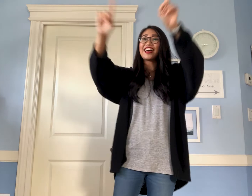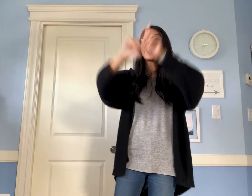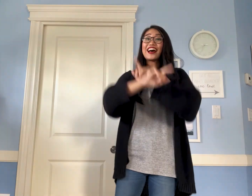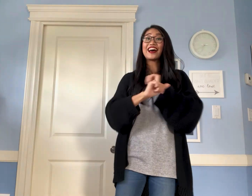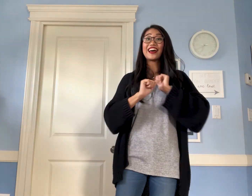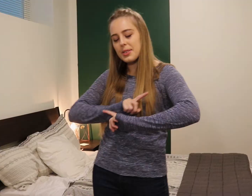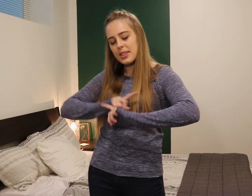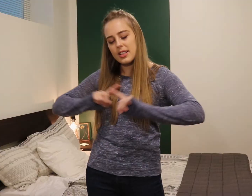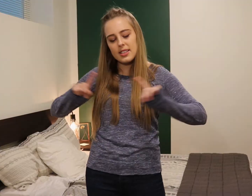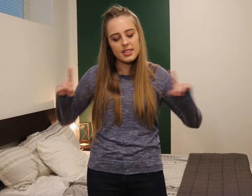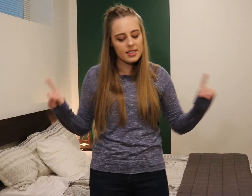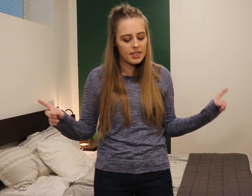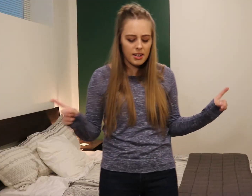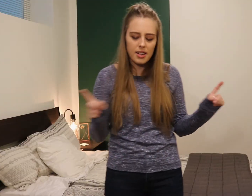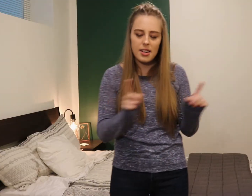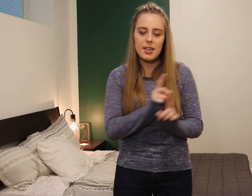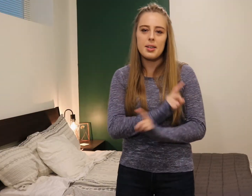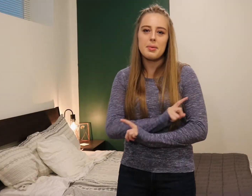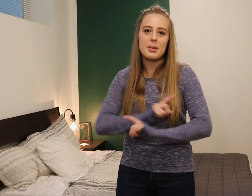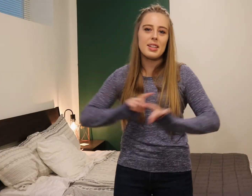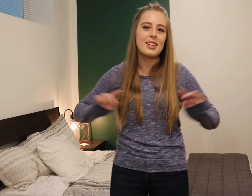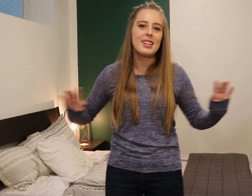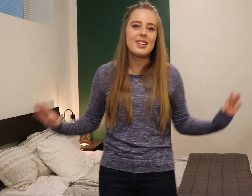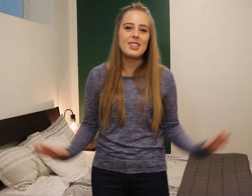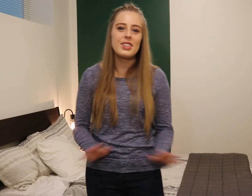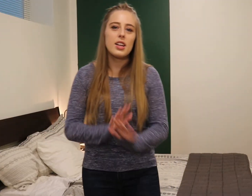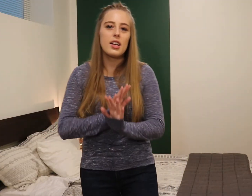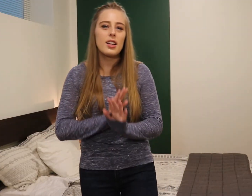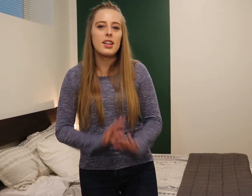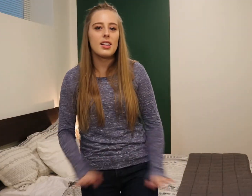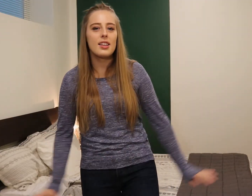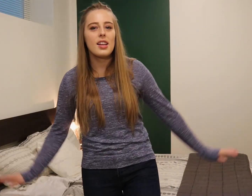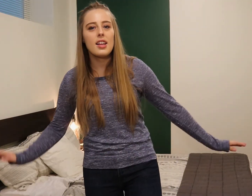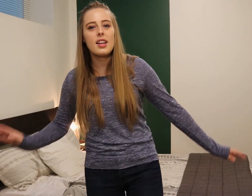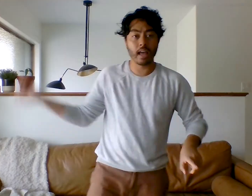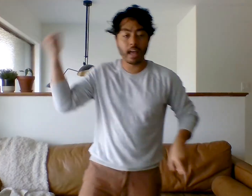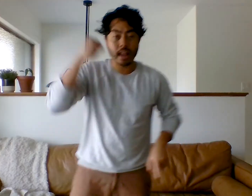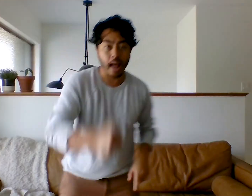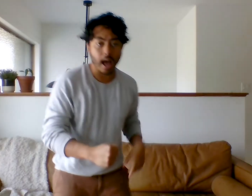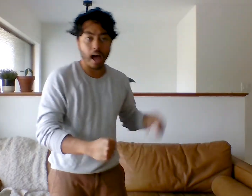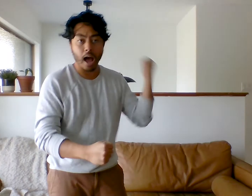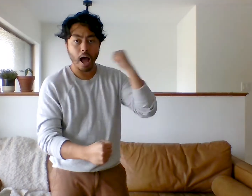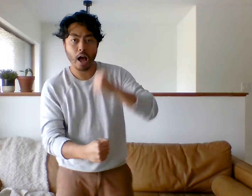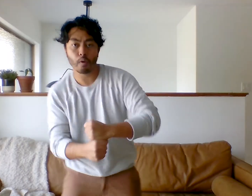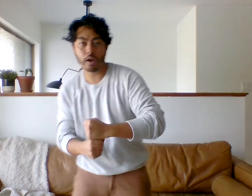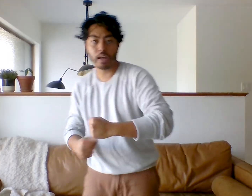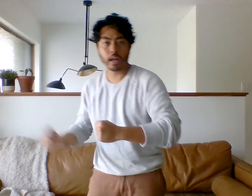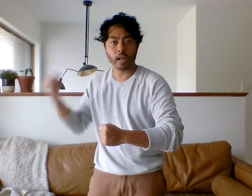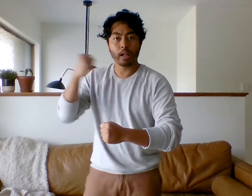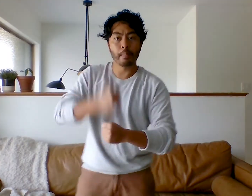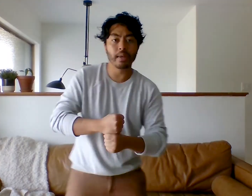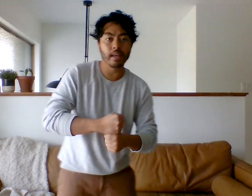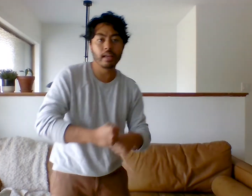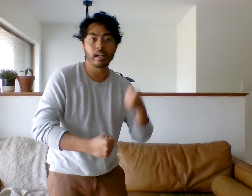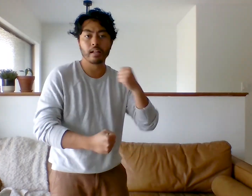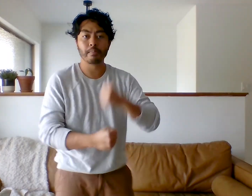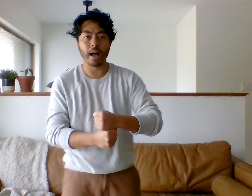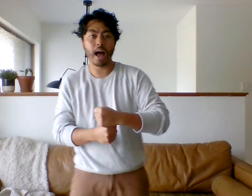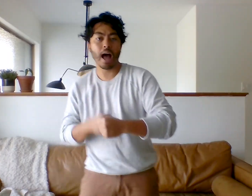I will not be shaken Holy, will build my